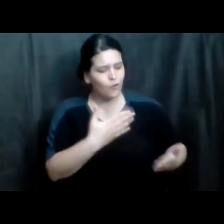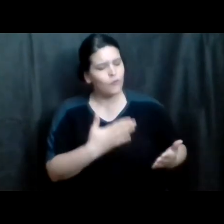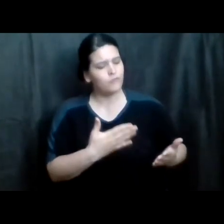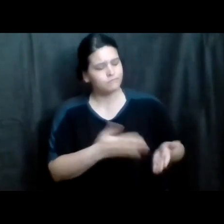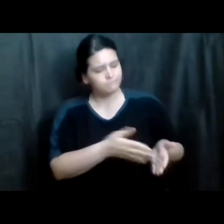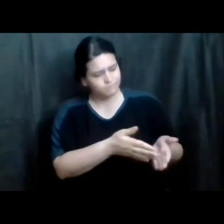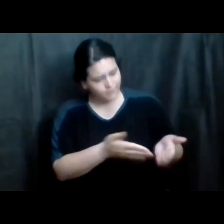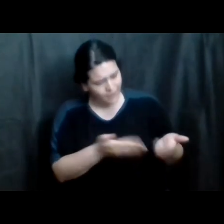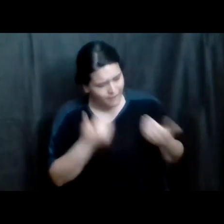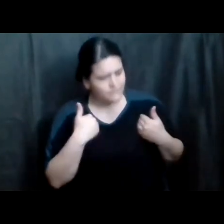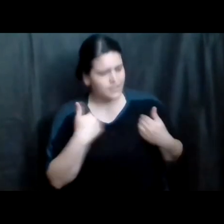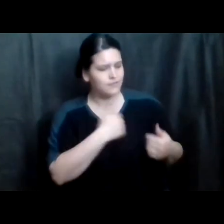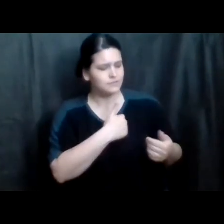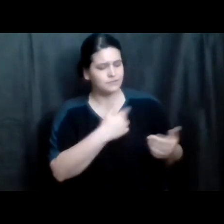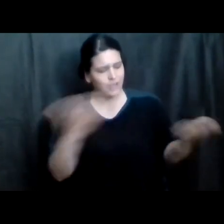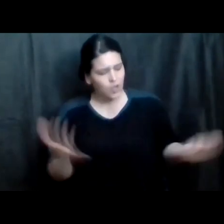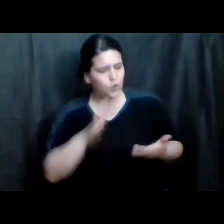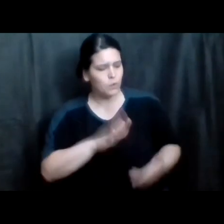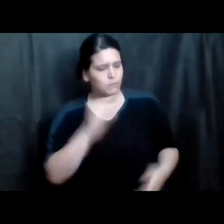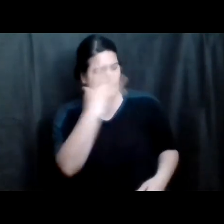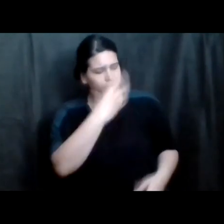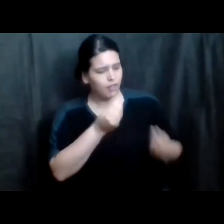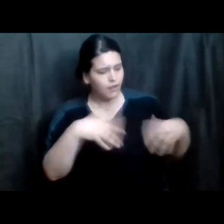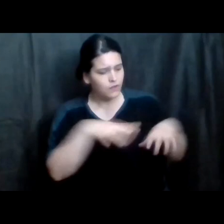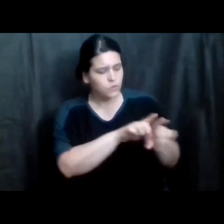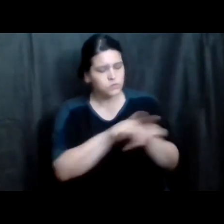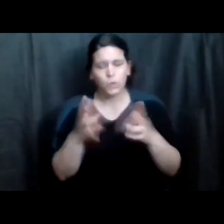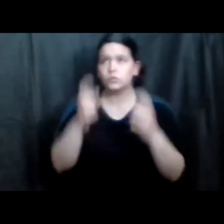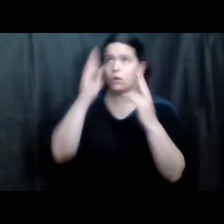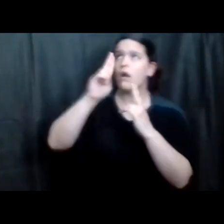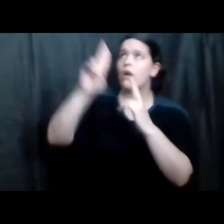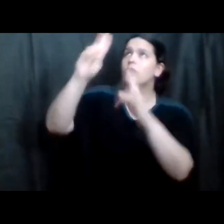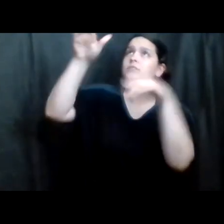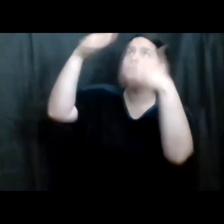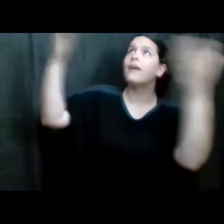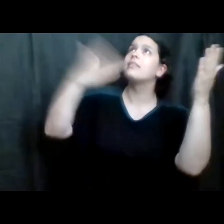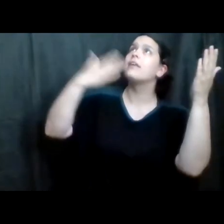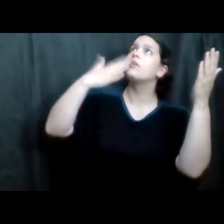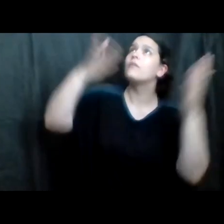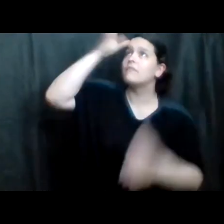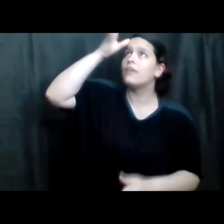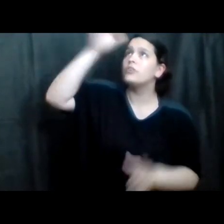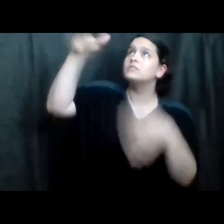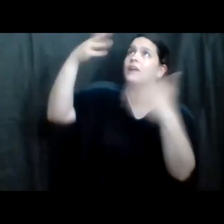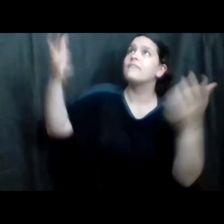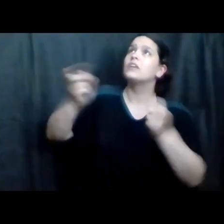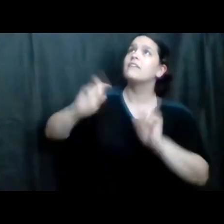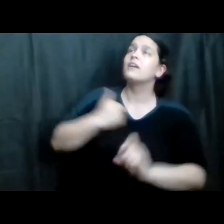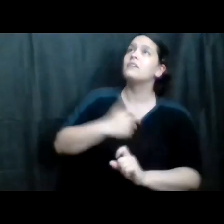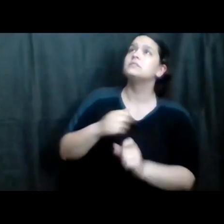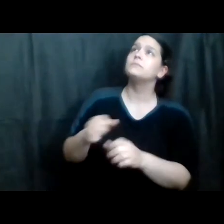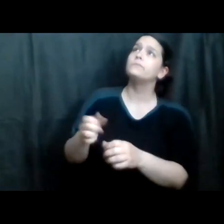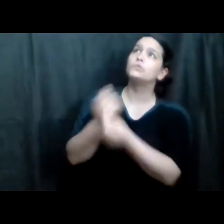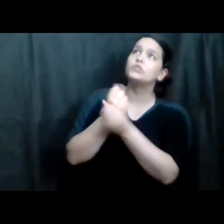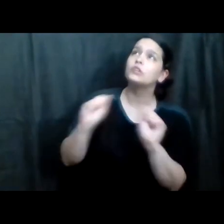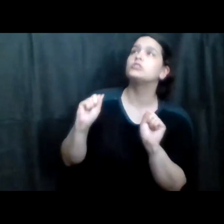your beautiful land. And also like to honor Father Sky. Thank you, Father Sky, for giving us protection as well